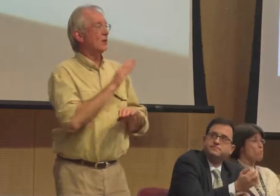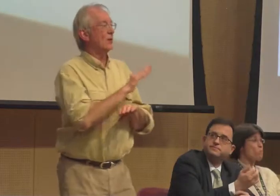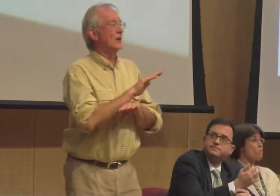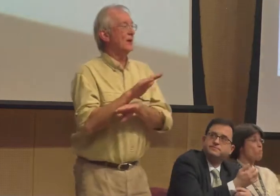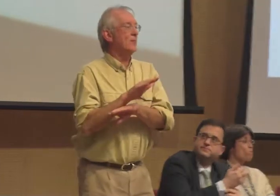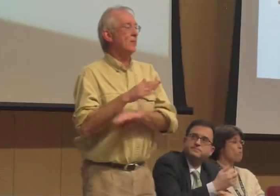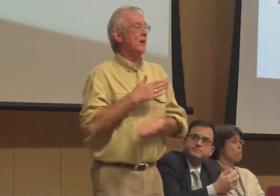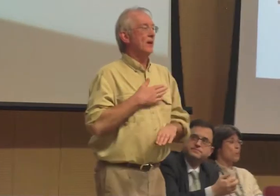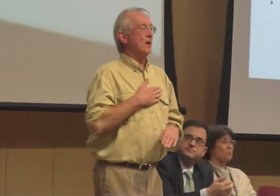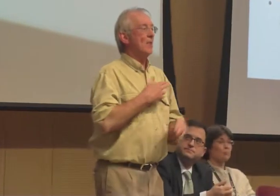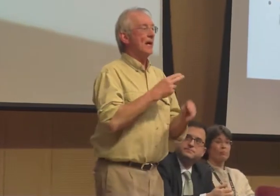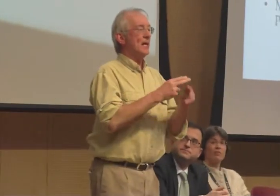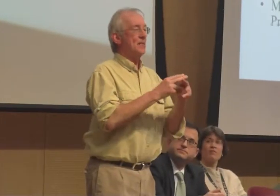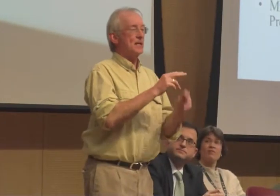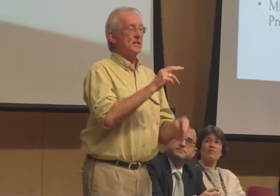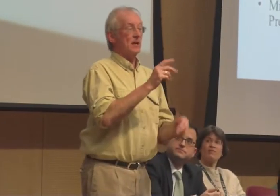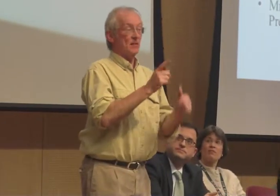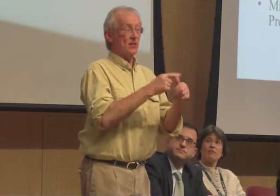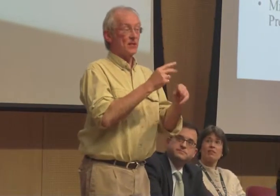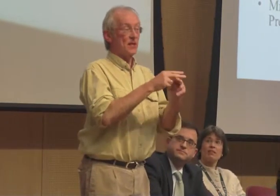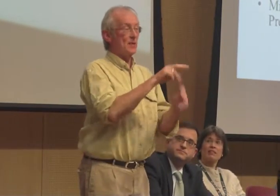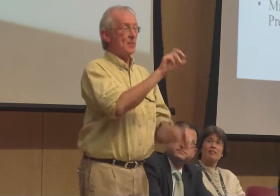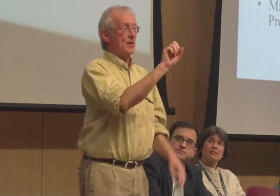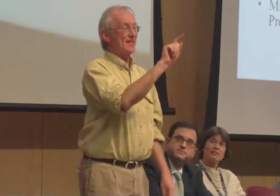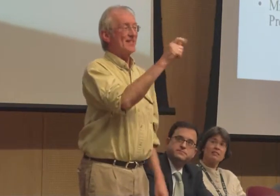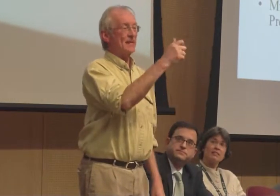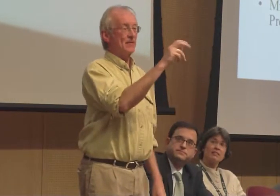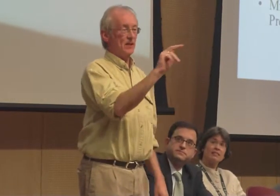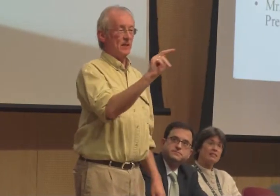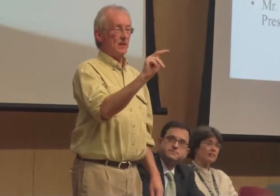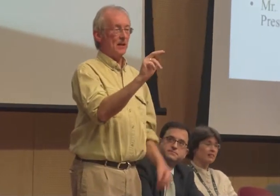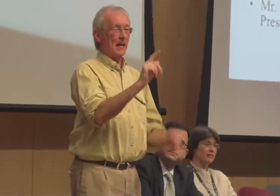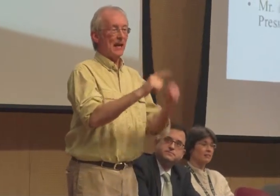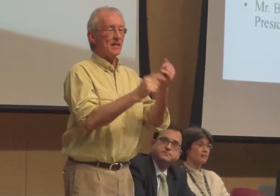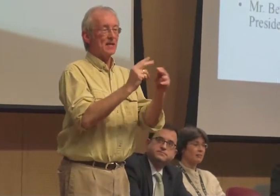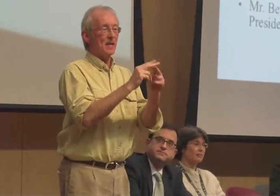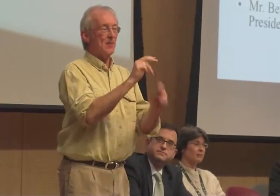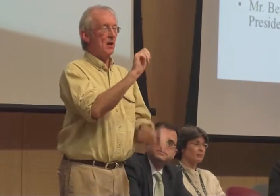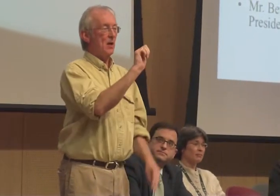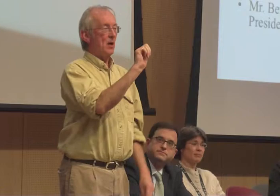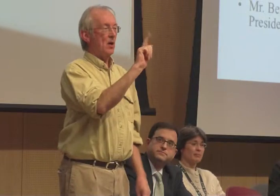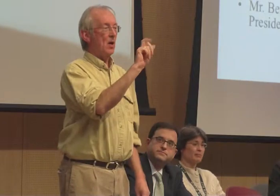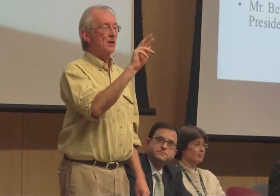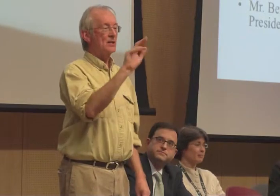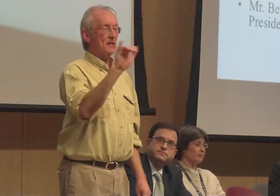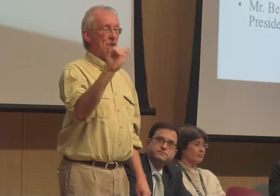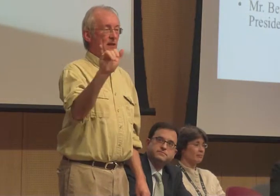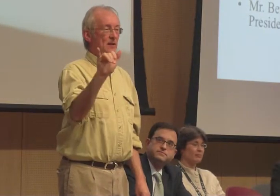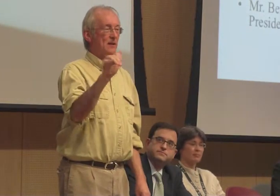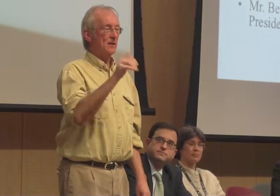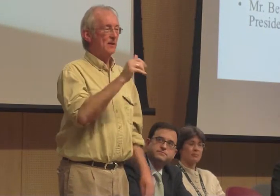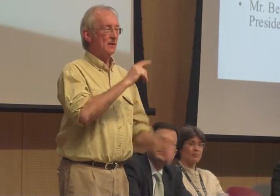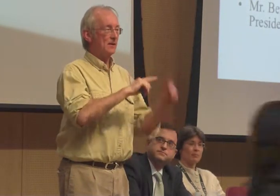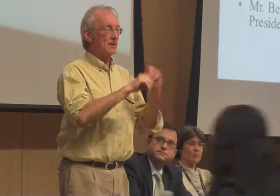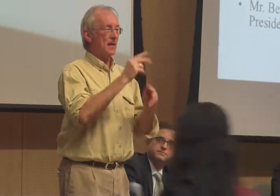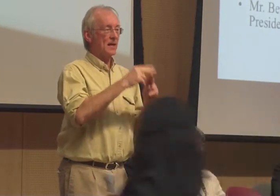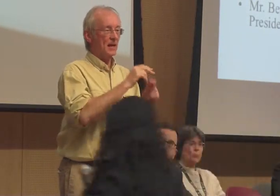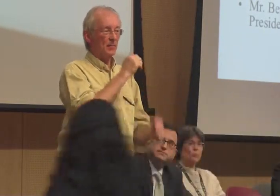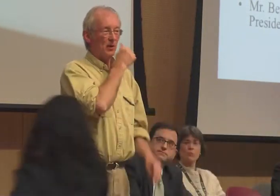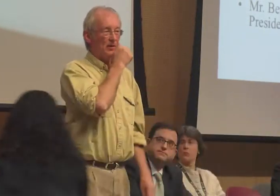Good evening. My name is, first name Stephen, last name Aldersley, sign name